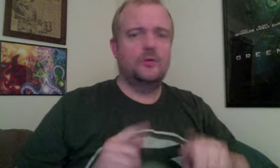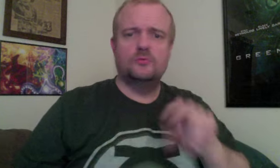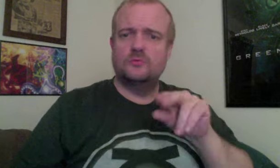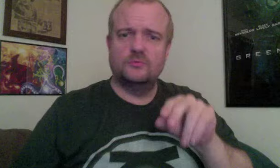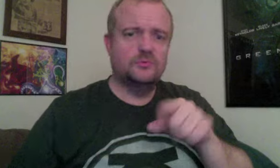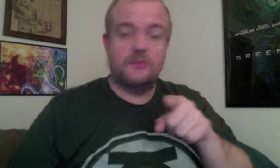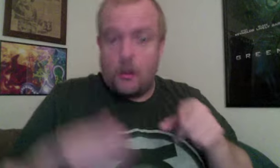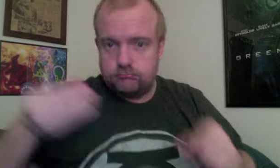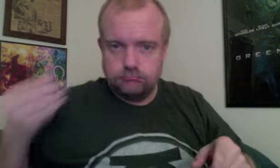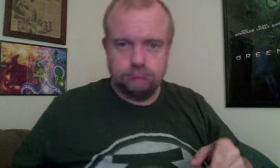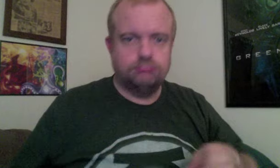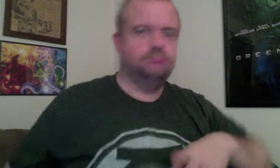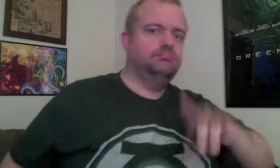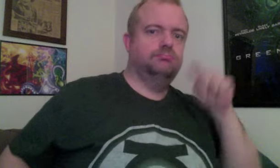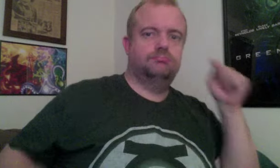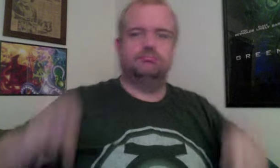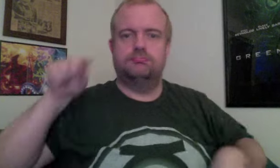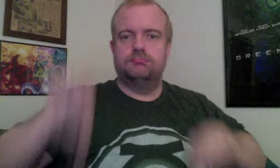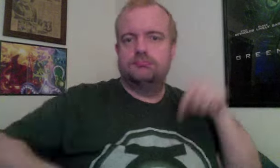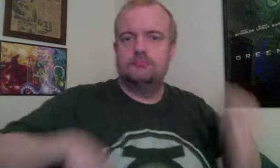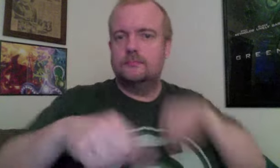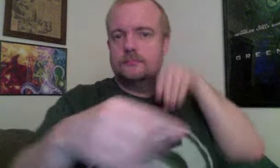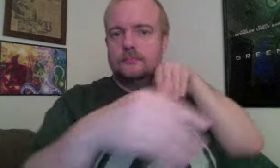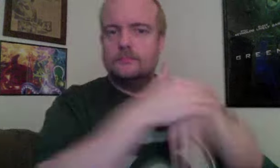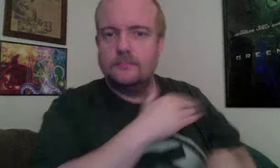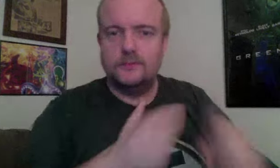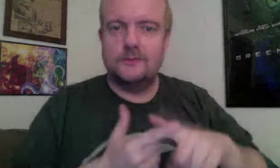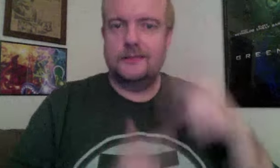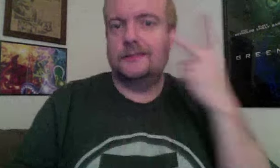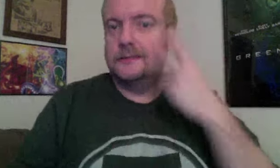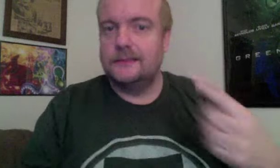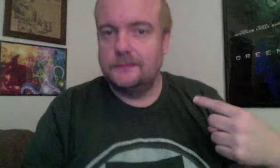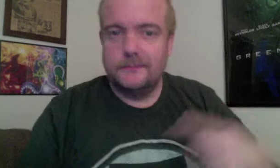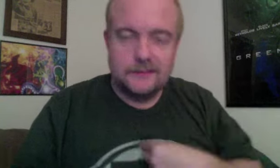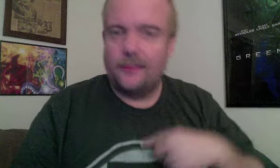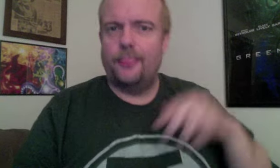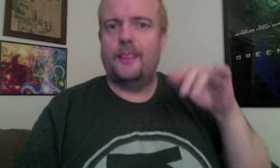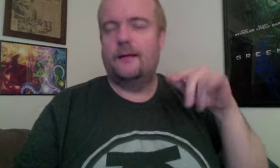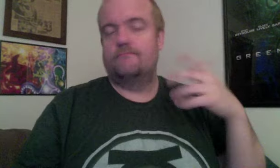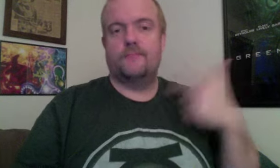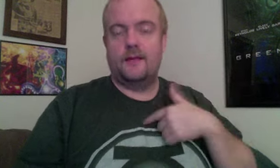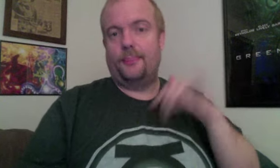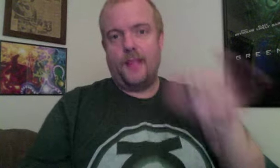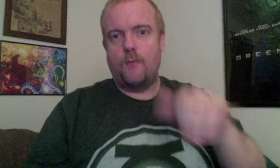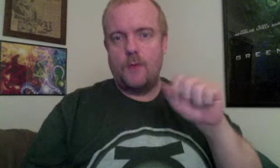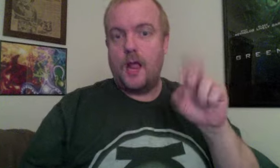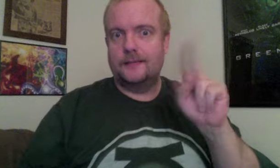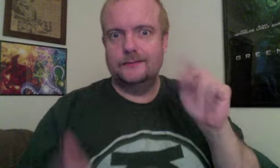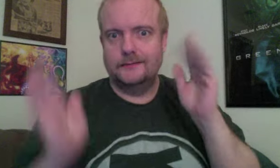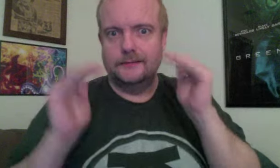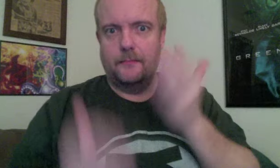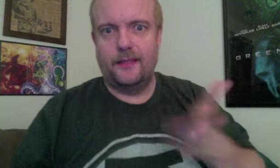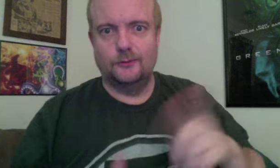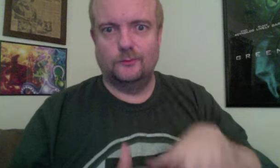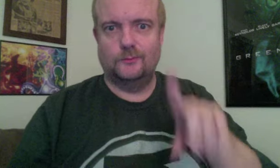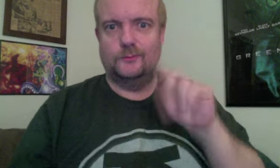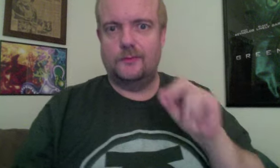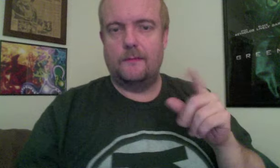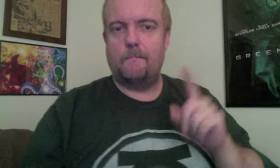Hawk helicopter. Silent but deadly, the very existence of these sophisticated machines was only a rumor until revealed in the aftermath